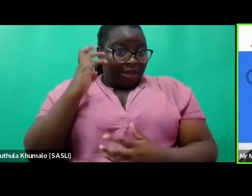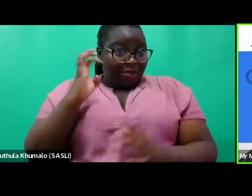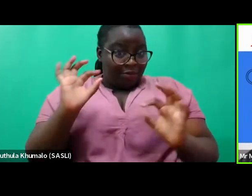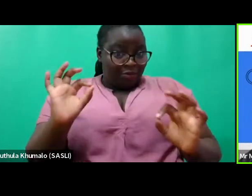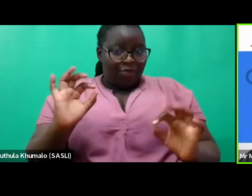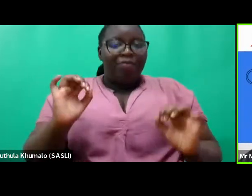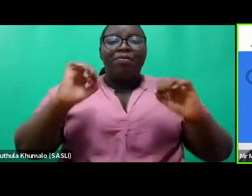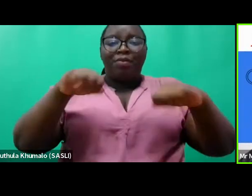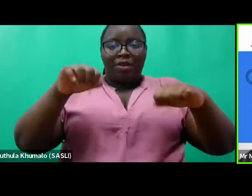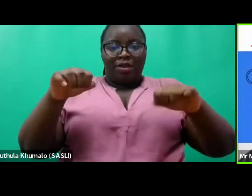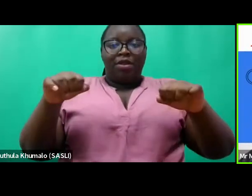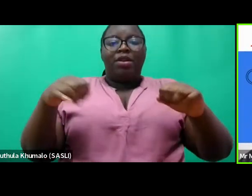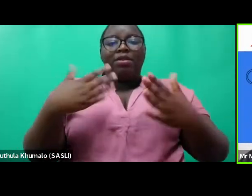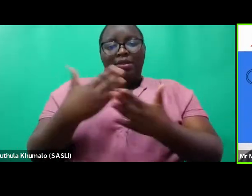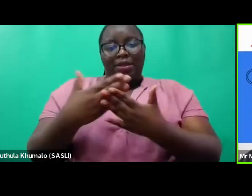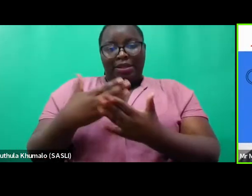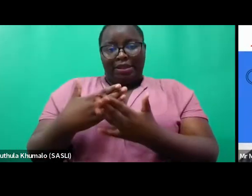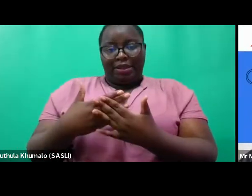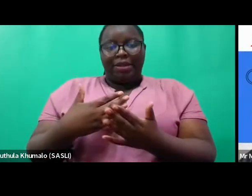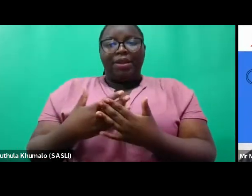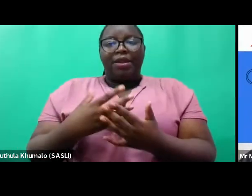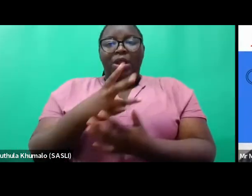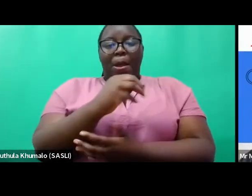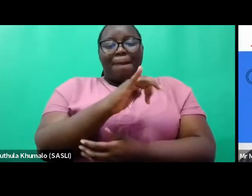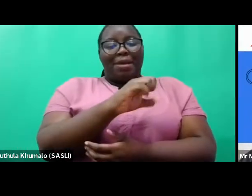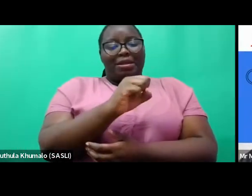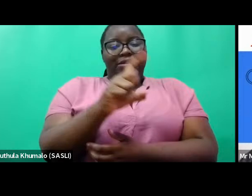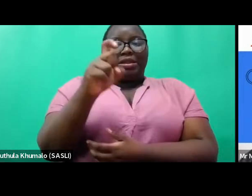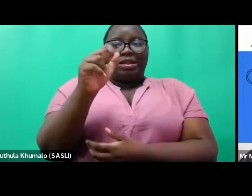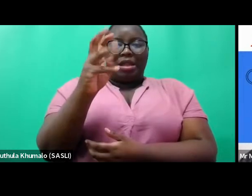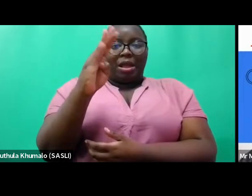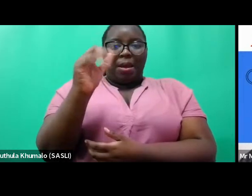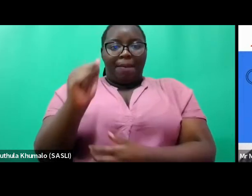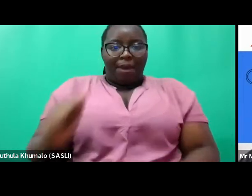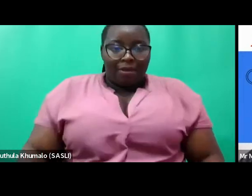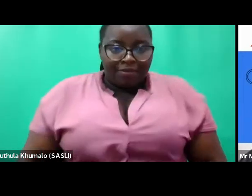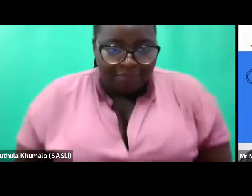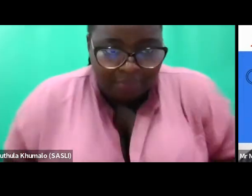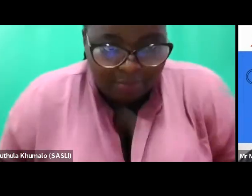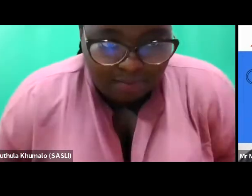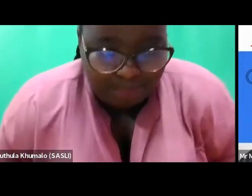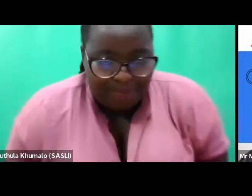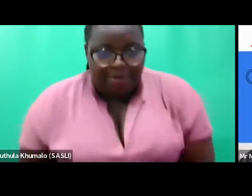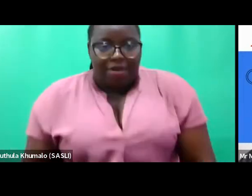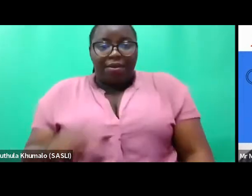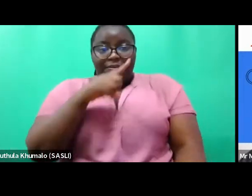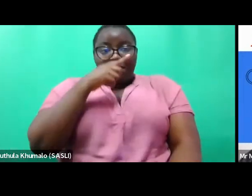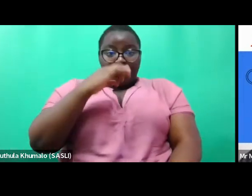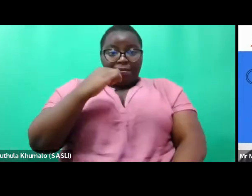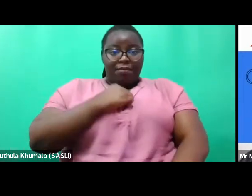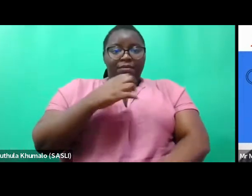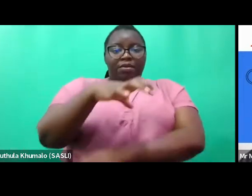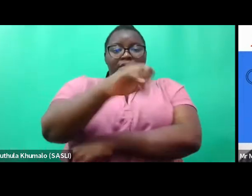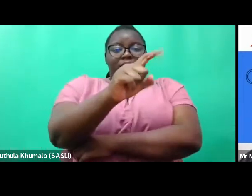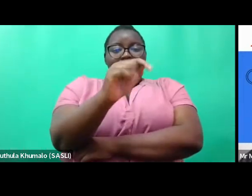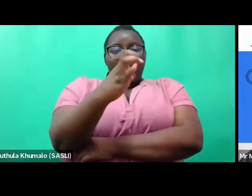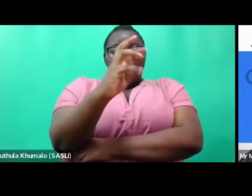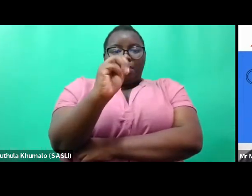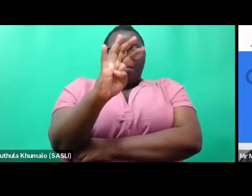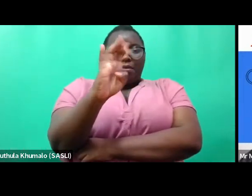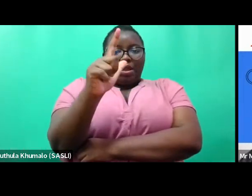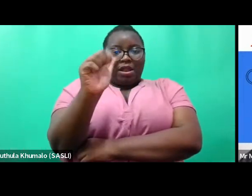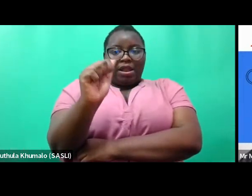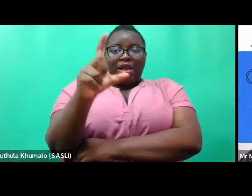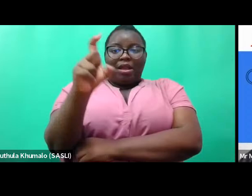Yes, we can hear you, Ms. Xaba. Okay, my name is Sithembela Xaba. I'm a master's student at University